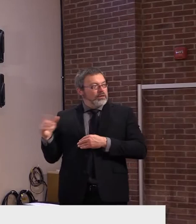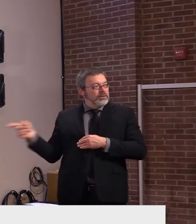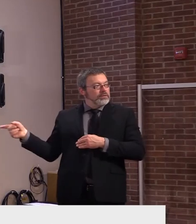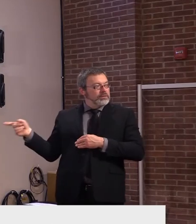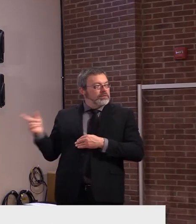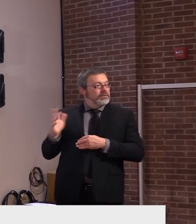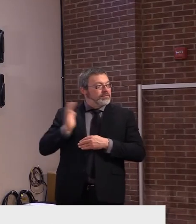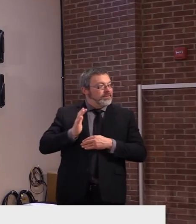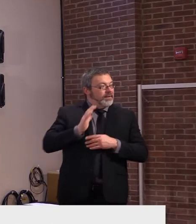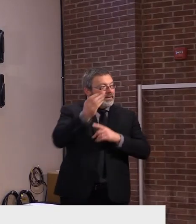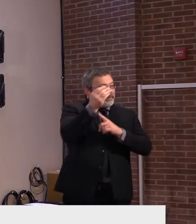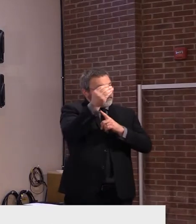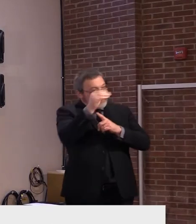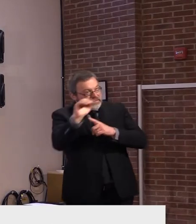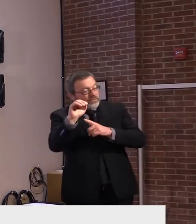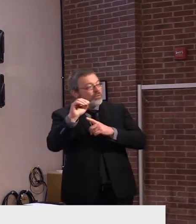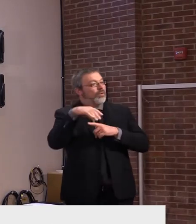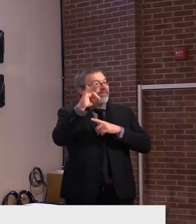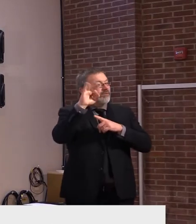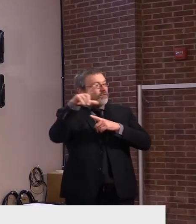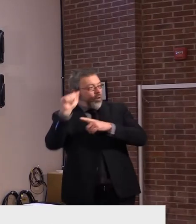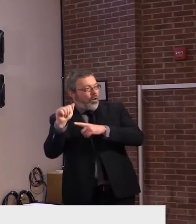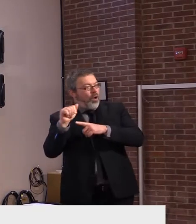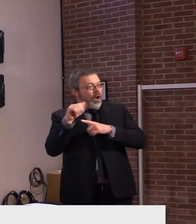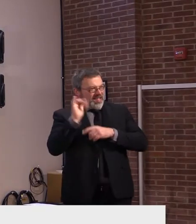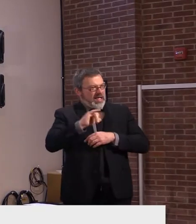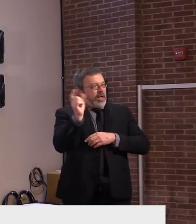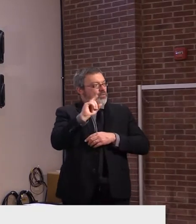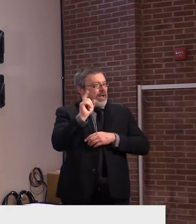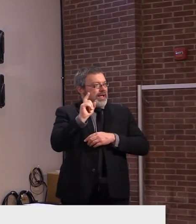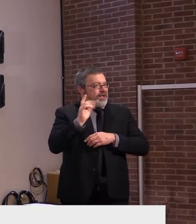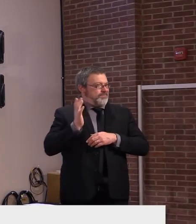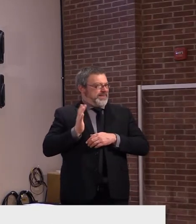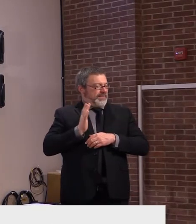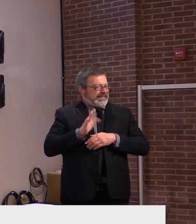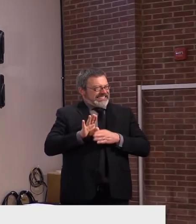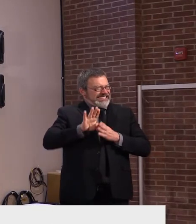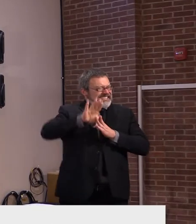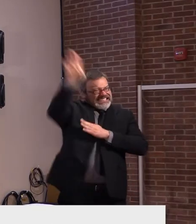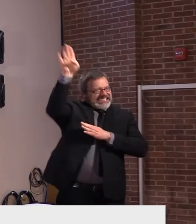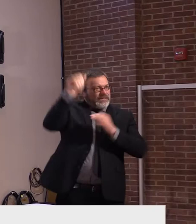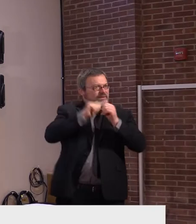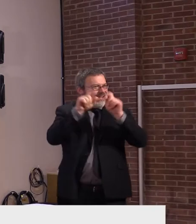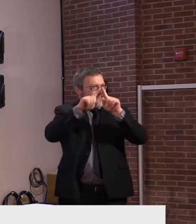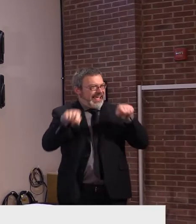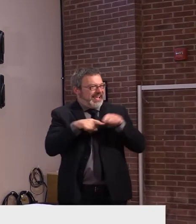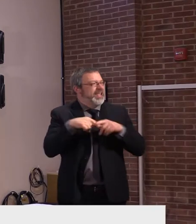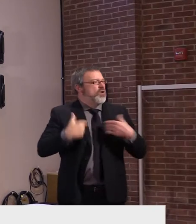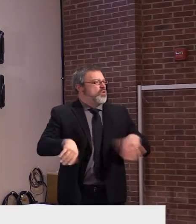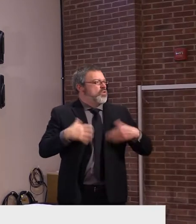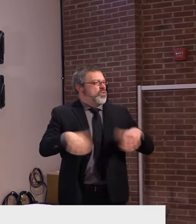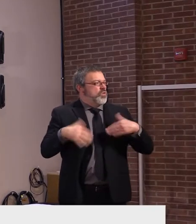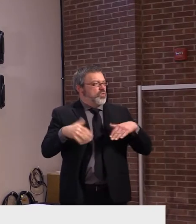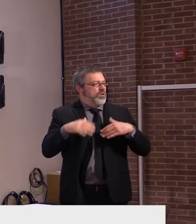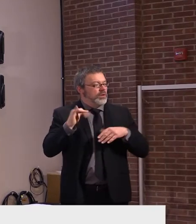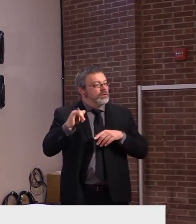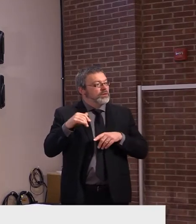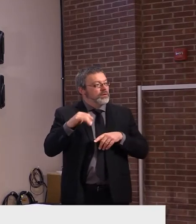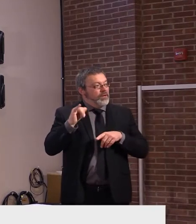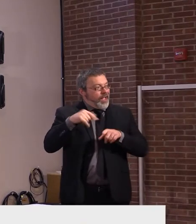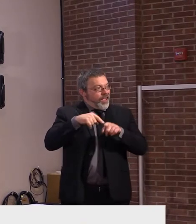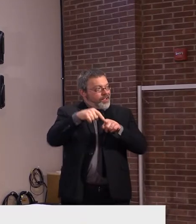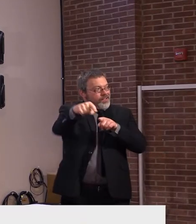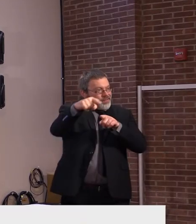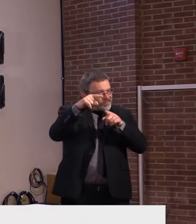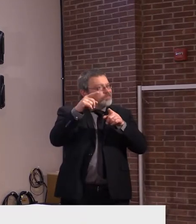example in the United Kingdom where their Delta wave receded and then jumped back up a bit before coming back down. We're not